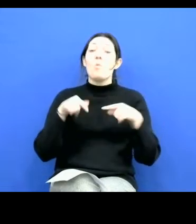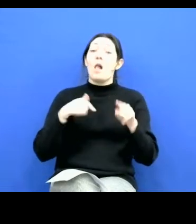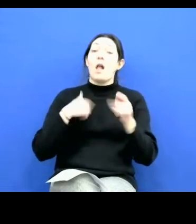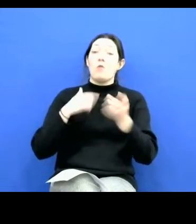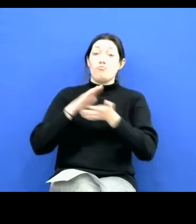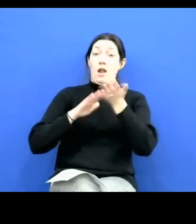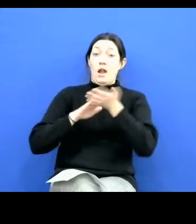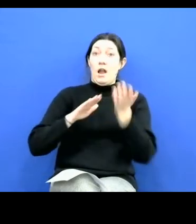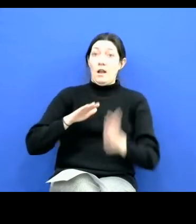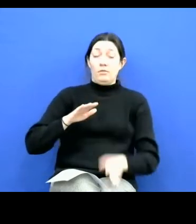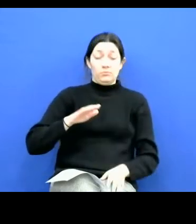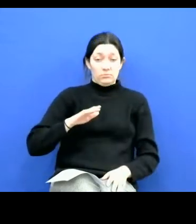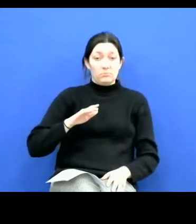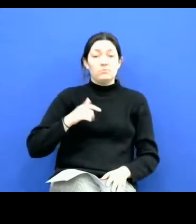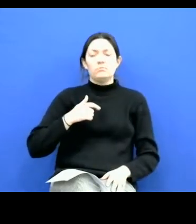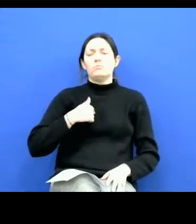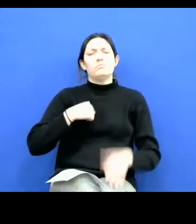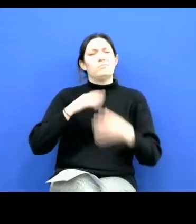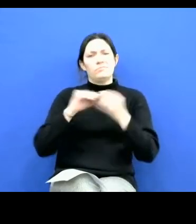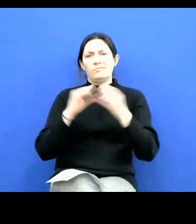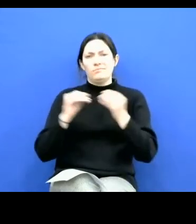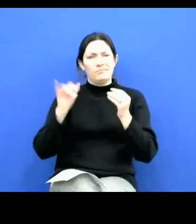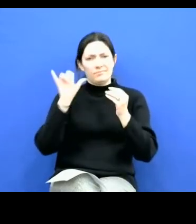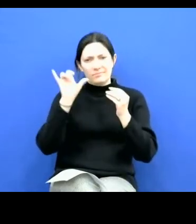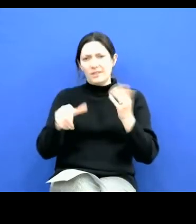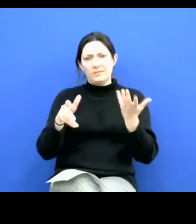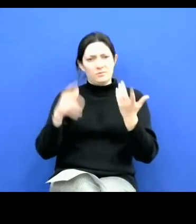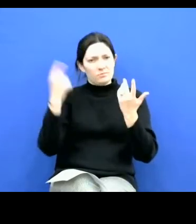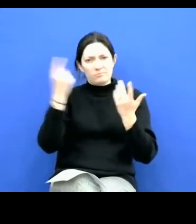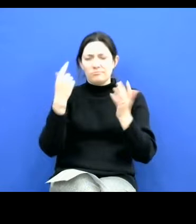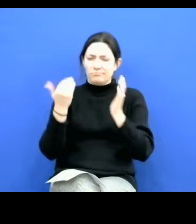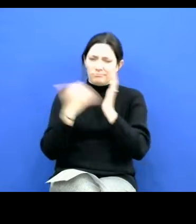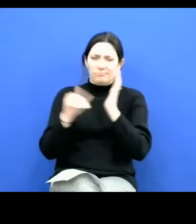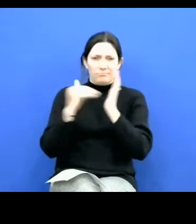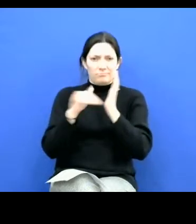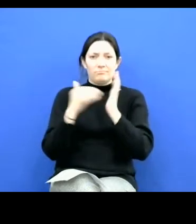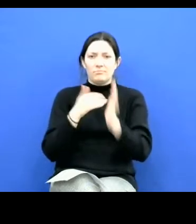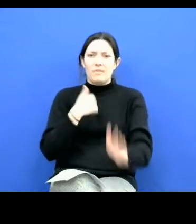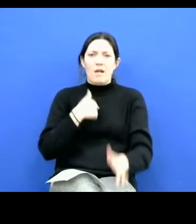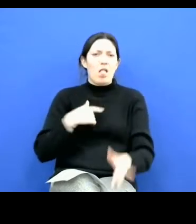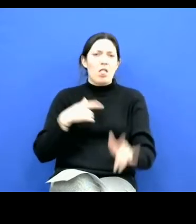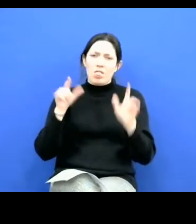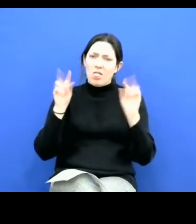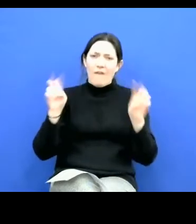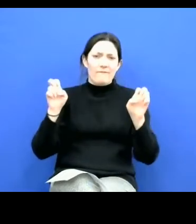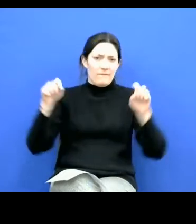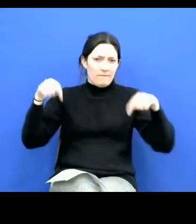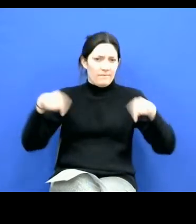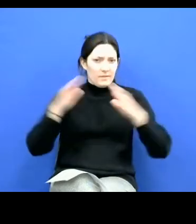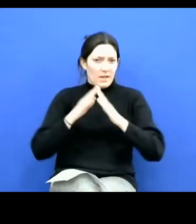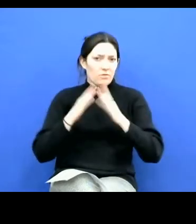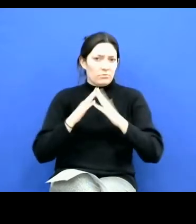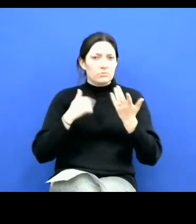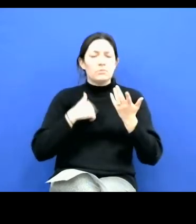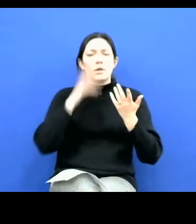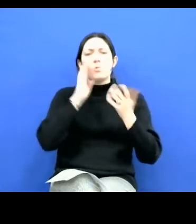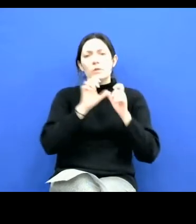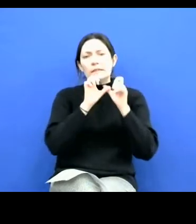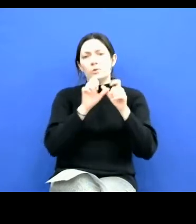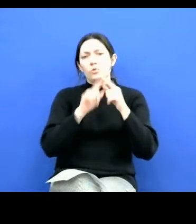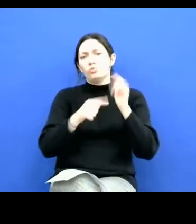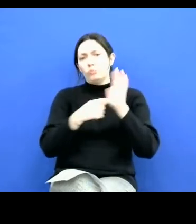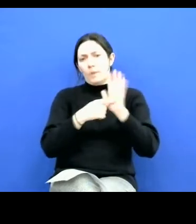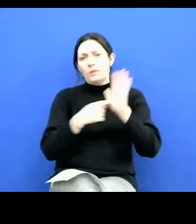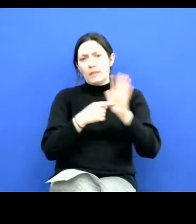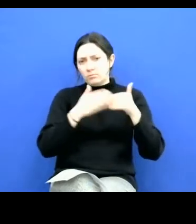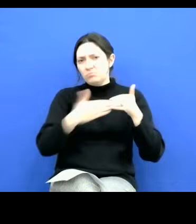everybody. I just love this town. I love representing it. And I'm sure I'll find other ways to represent it. And